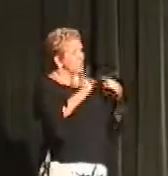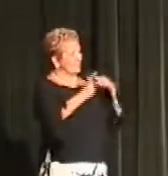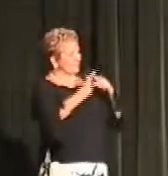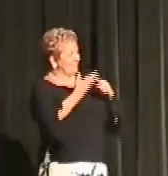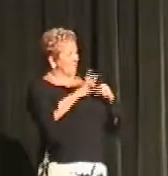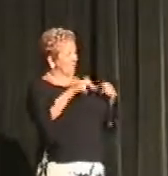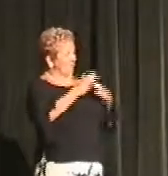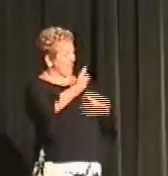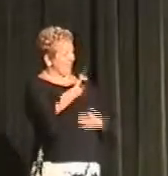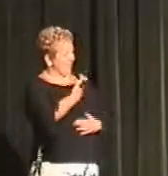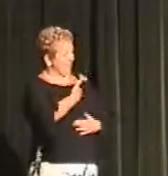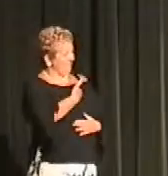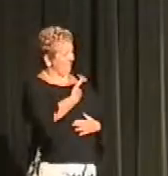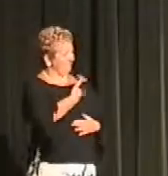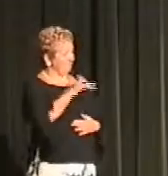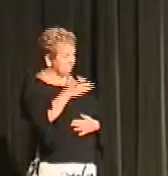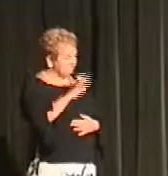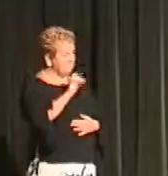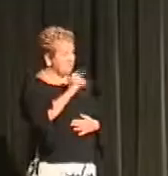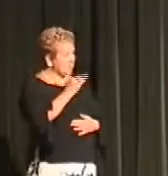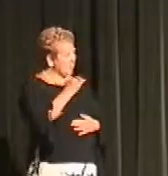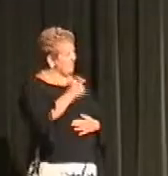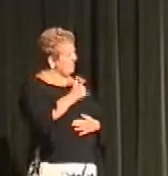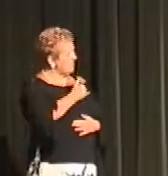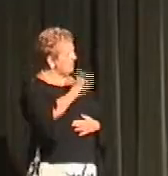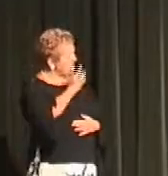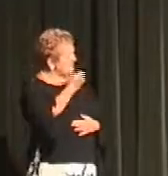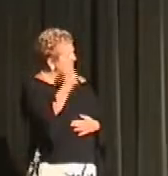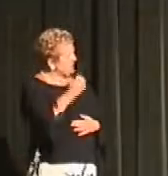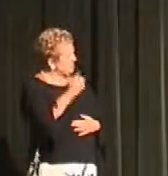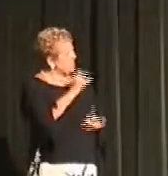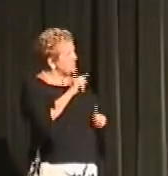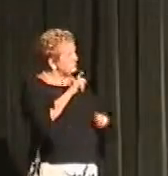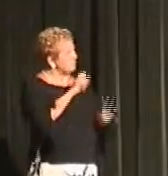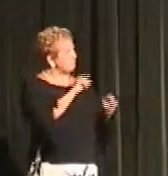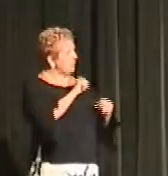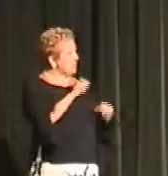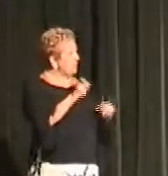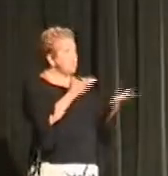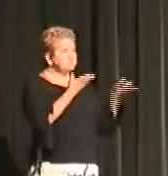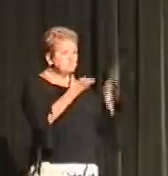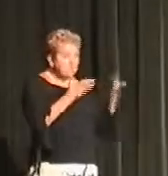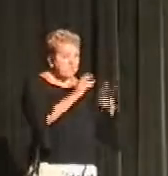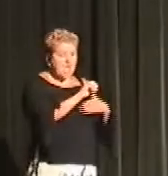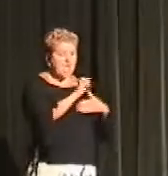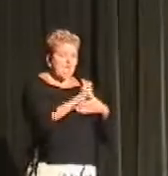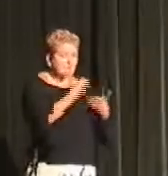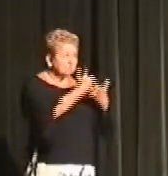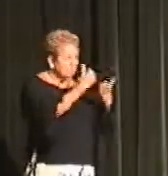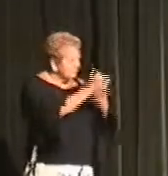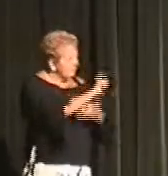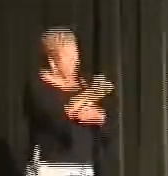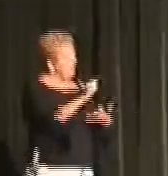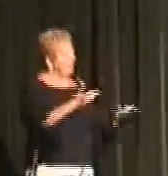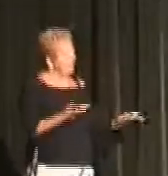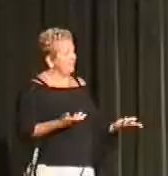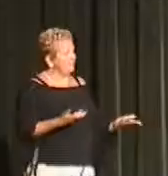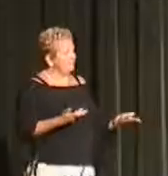I think sometimes, you know, that my service in Alcoholics Anonymous and the things that I have learned to